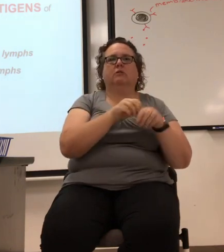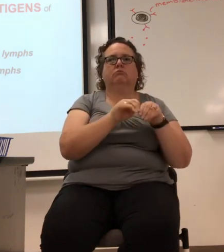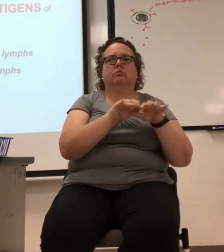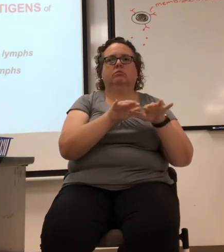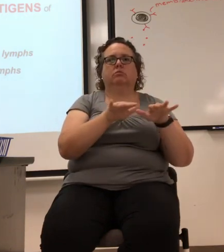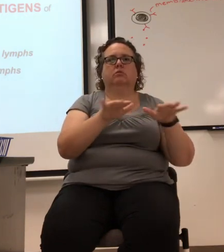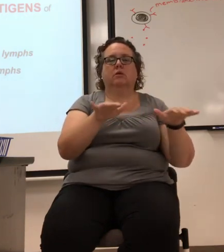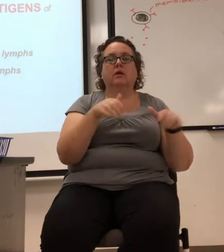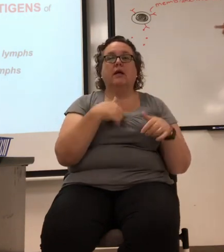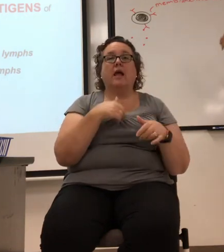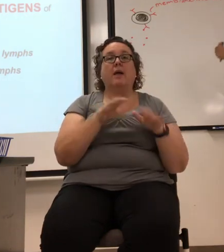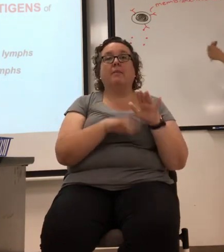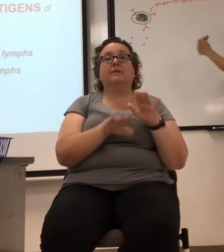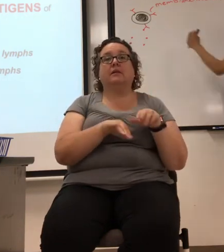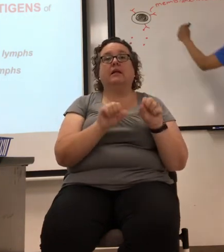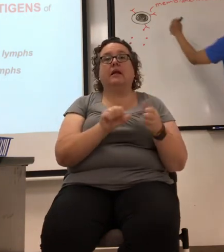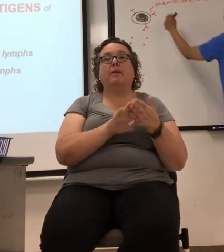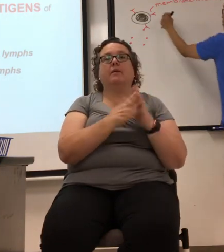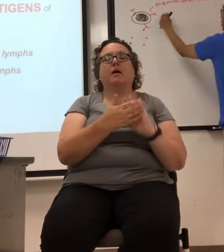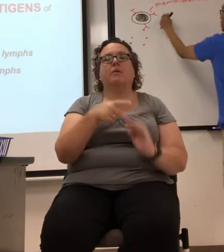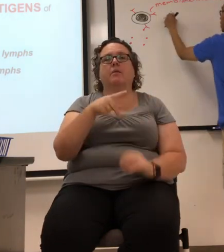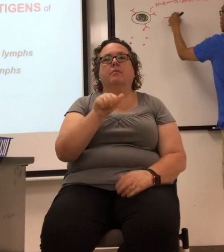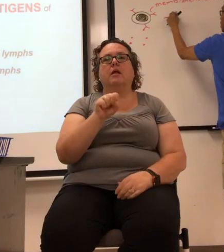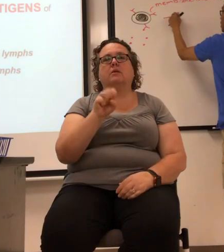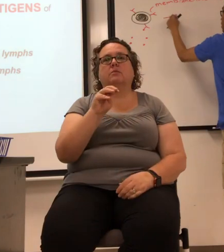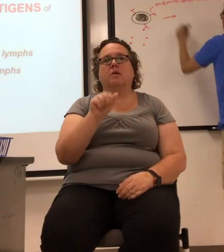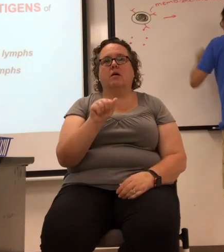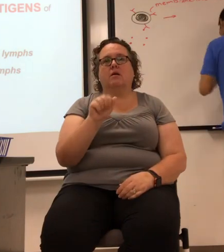And basically, it could become a plasma cell.